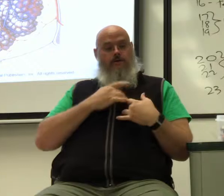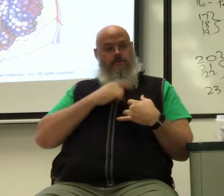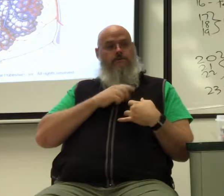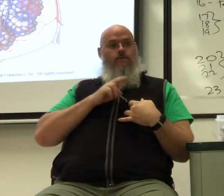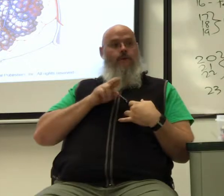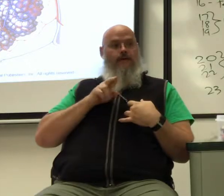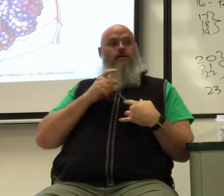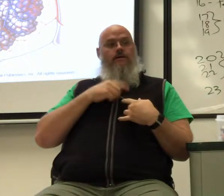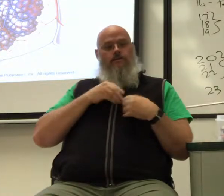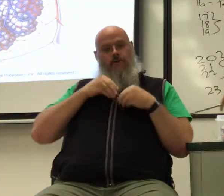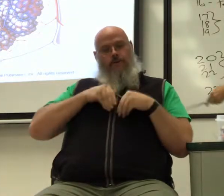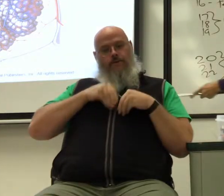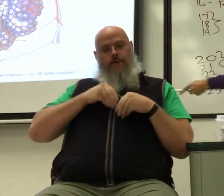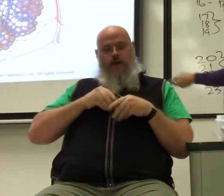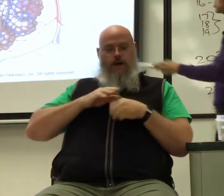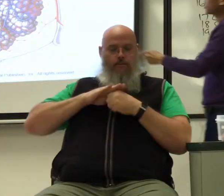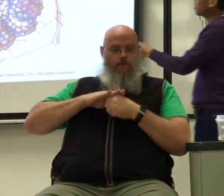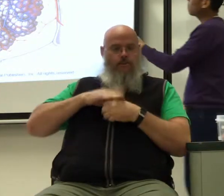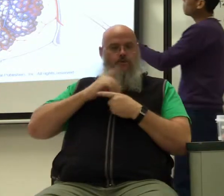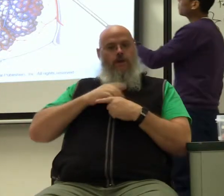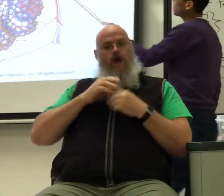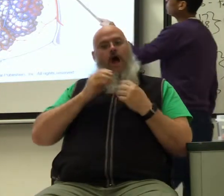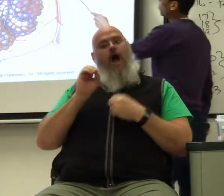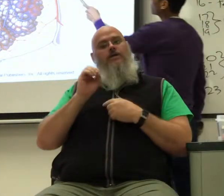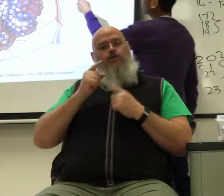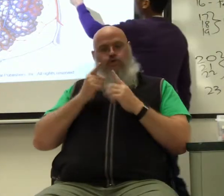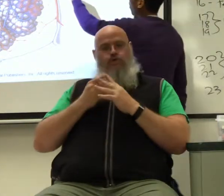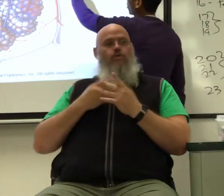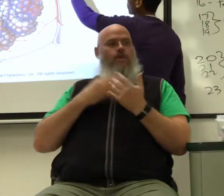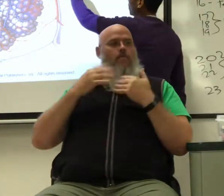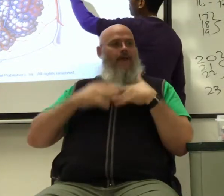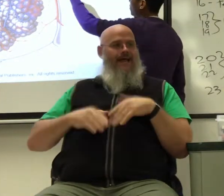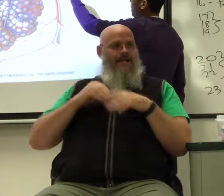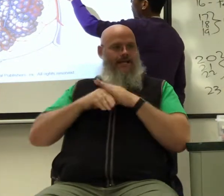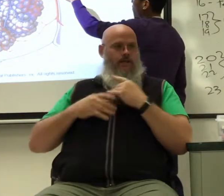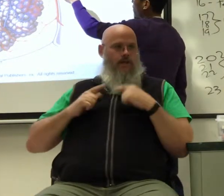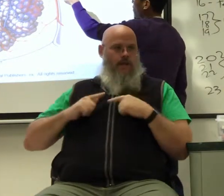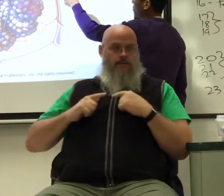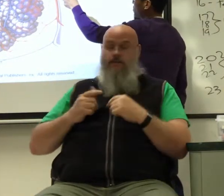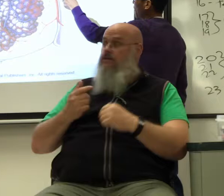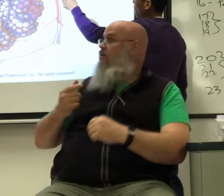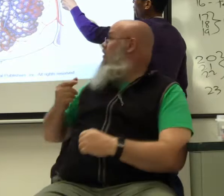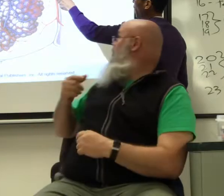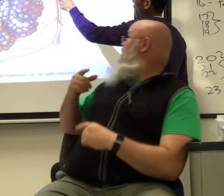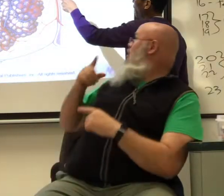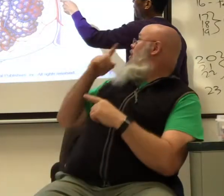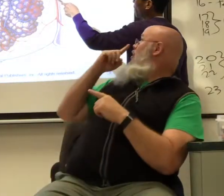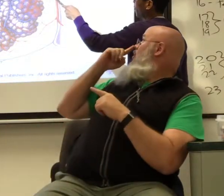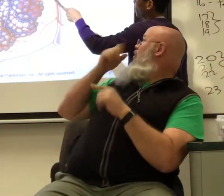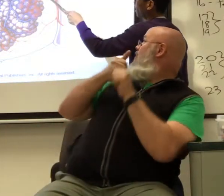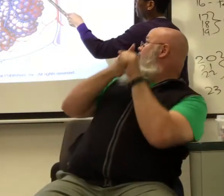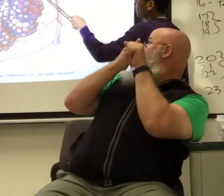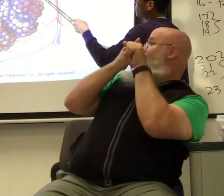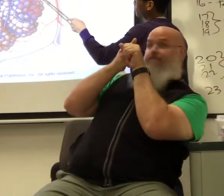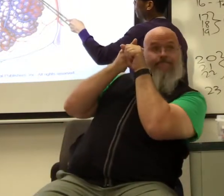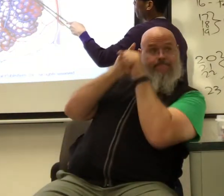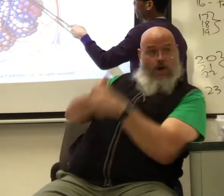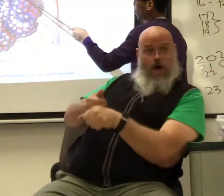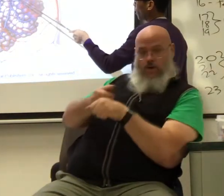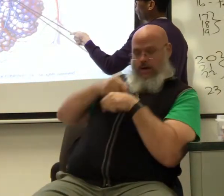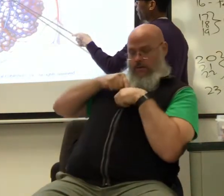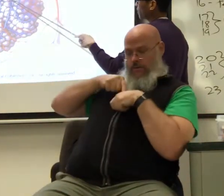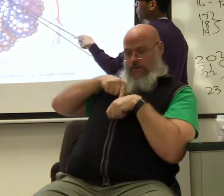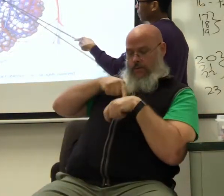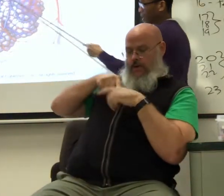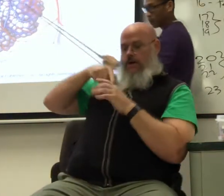get oxygen. So if you follow this branch of pulmonary artery, notice how it follows the airway. It's following